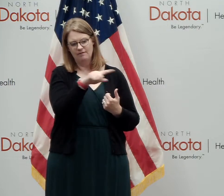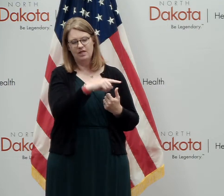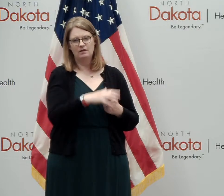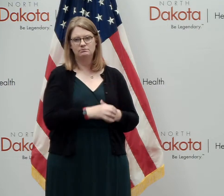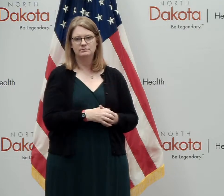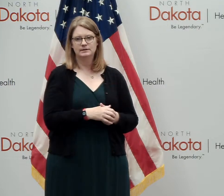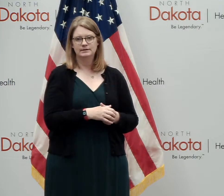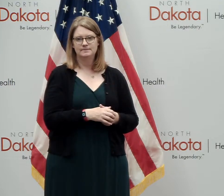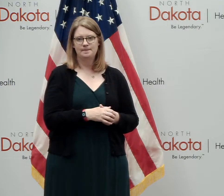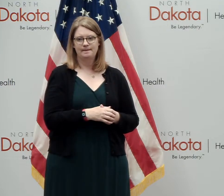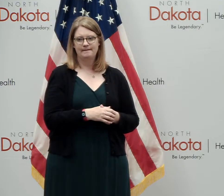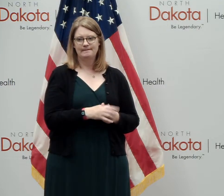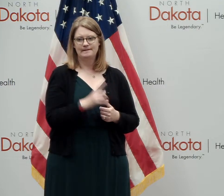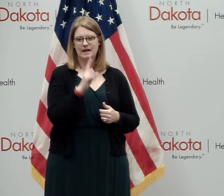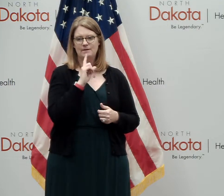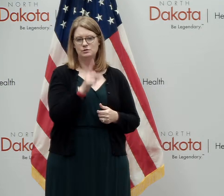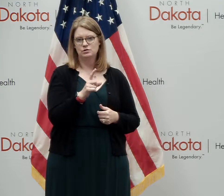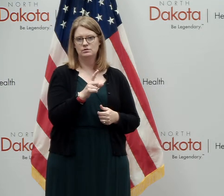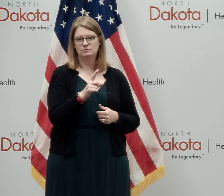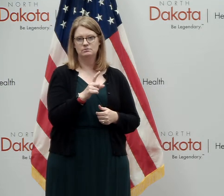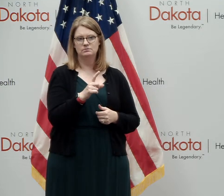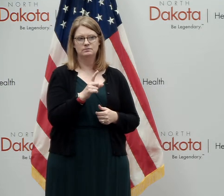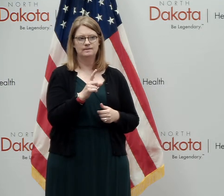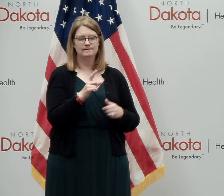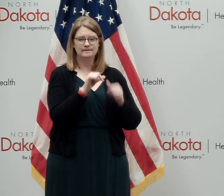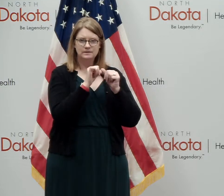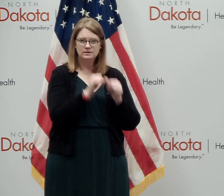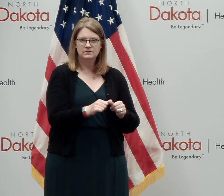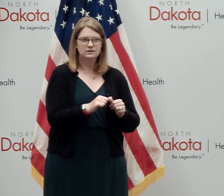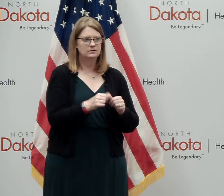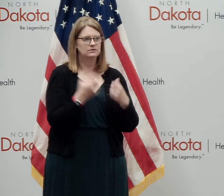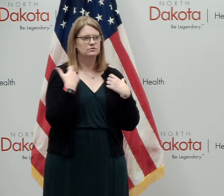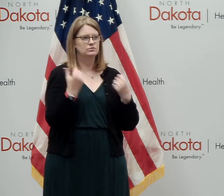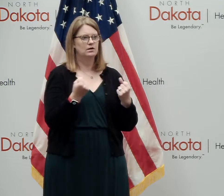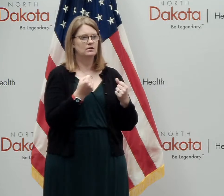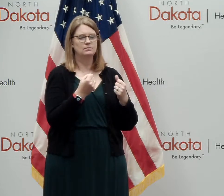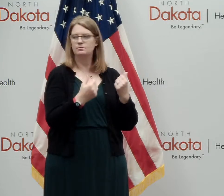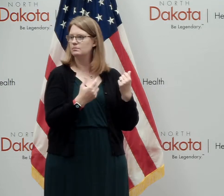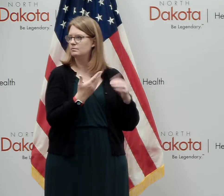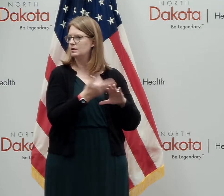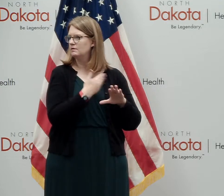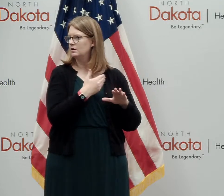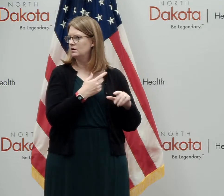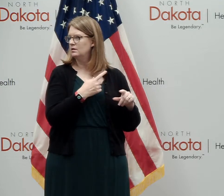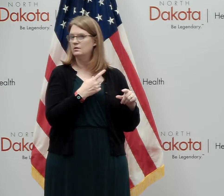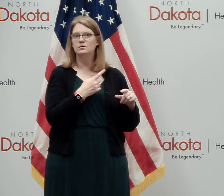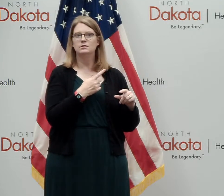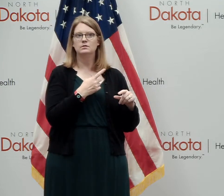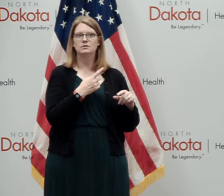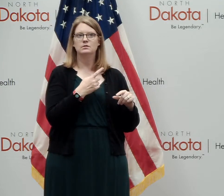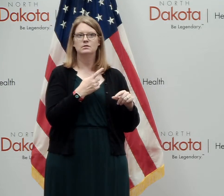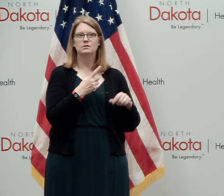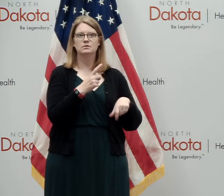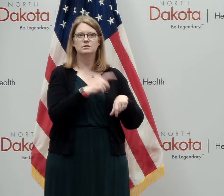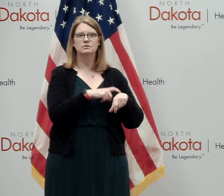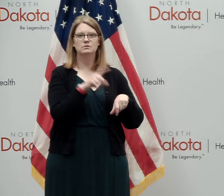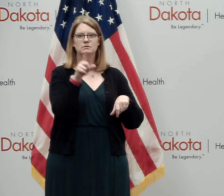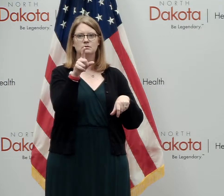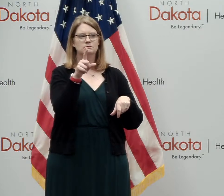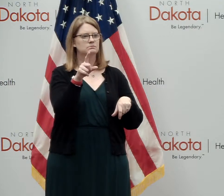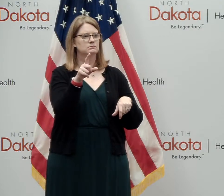sure everybody, like I said, come through stronger than before. Follow-up, Governor. Yep. Okay, all